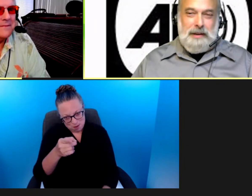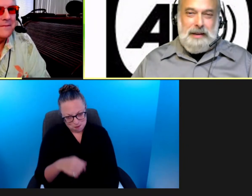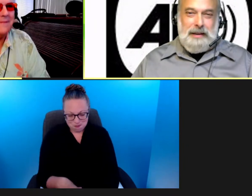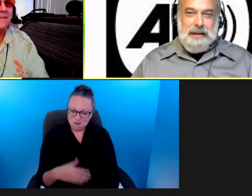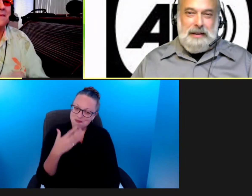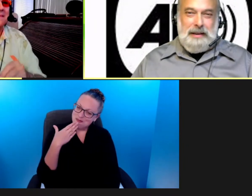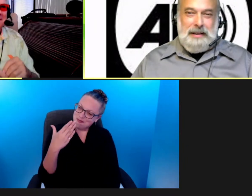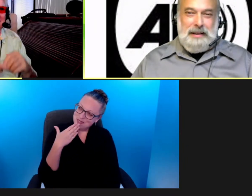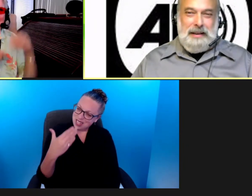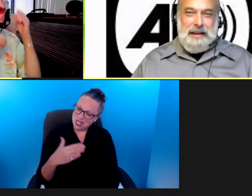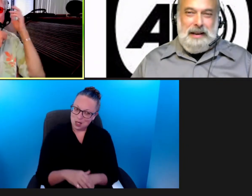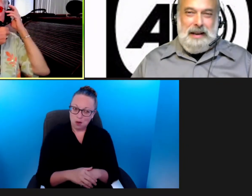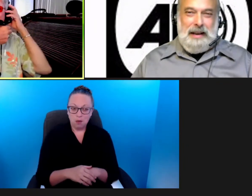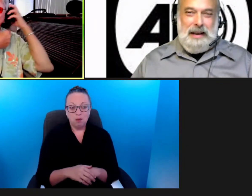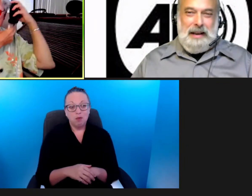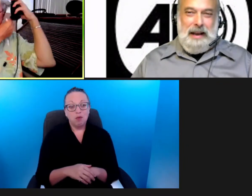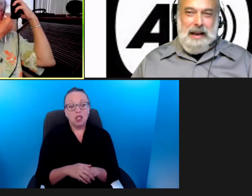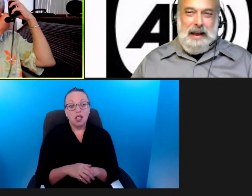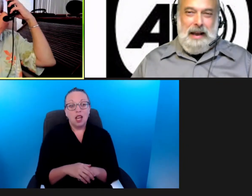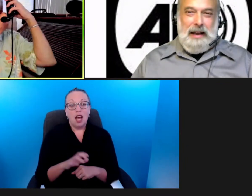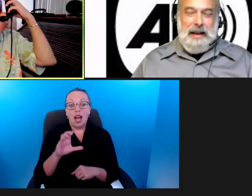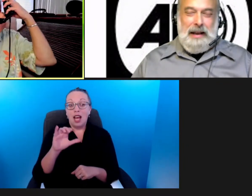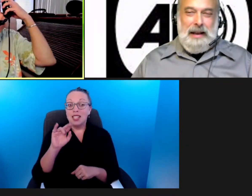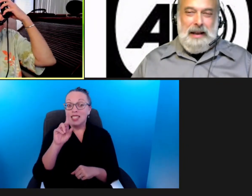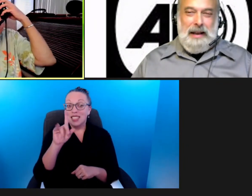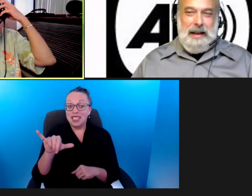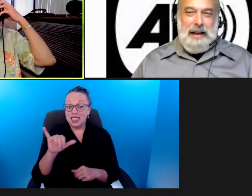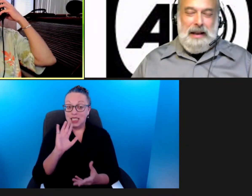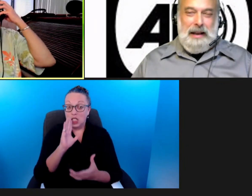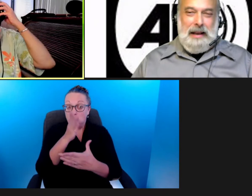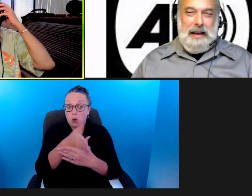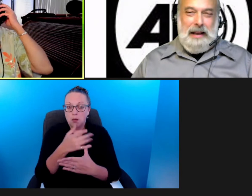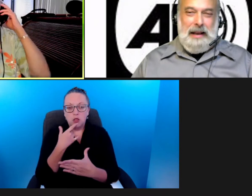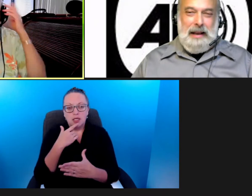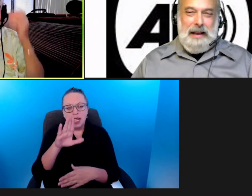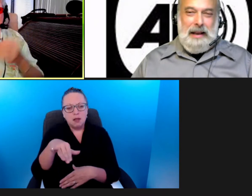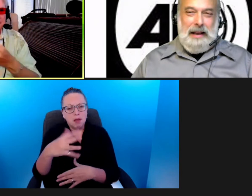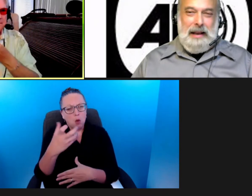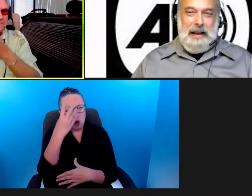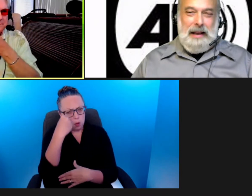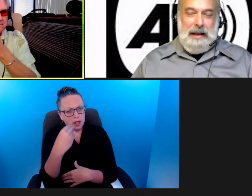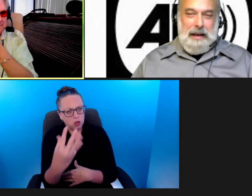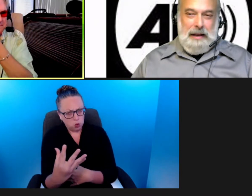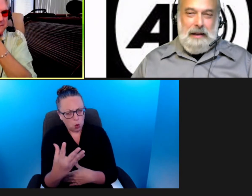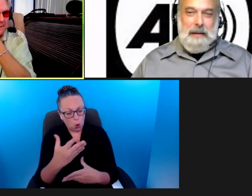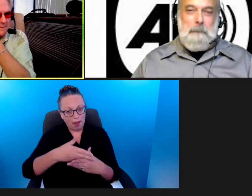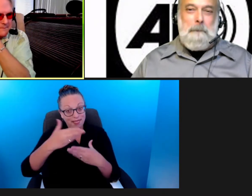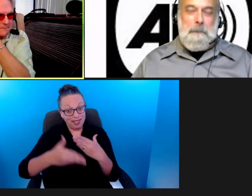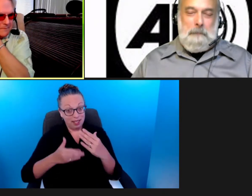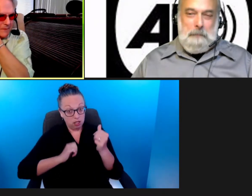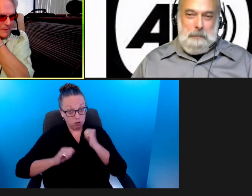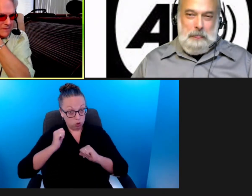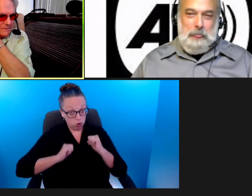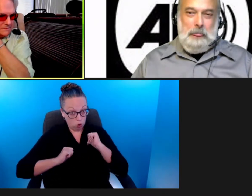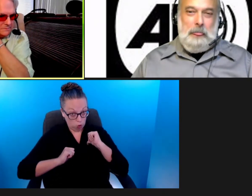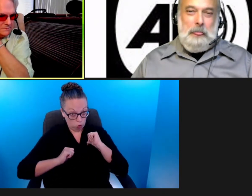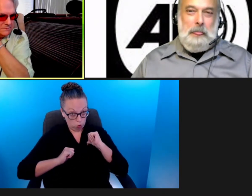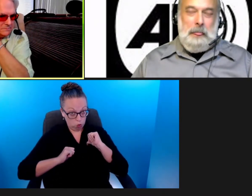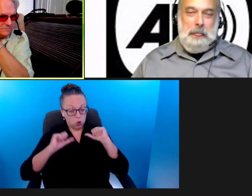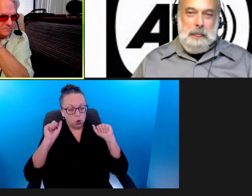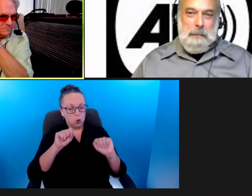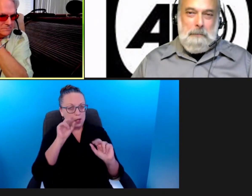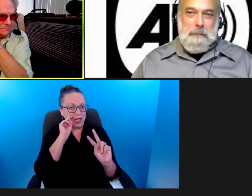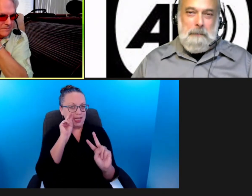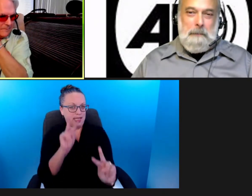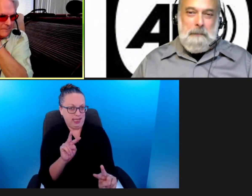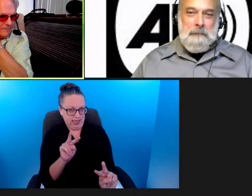Jeff. I do want to interrupt here. At the credits at the end of the show, you're going to be able to see